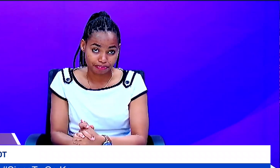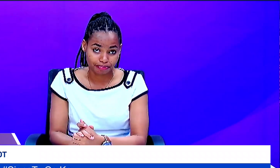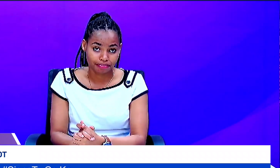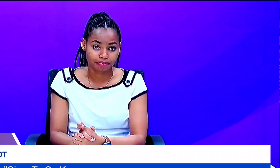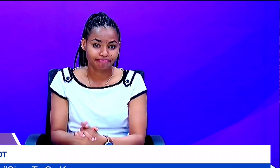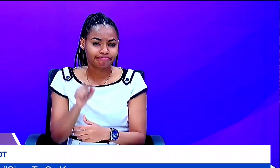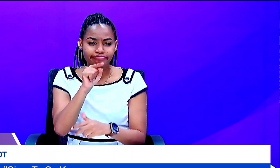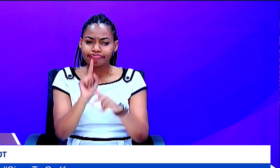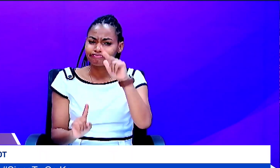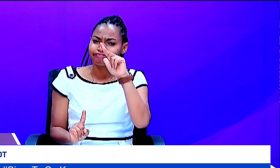transparency.